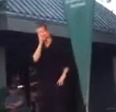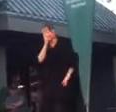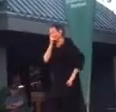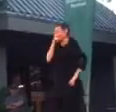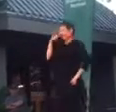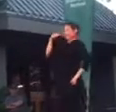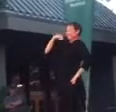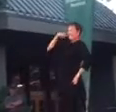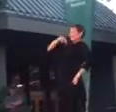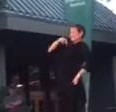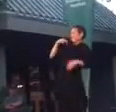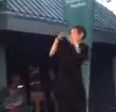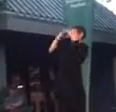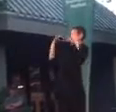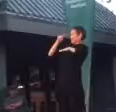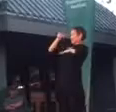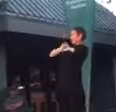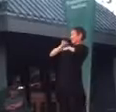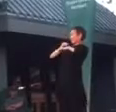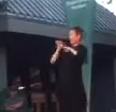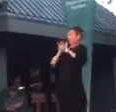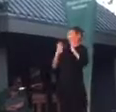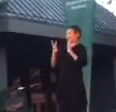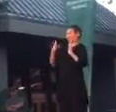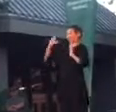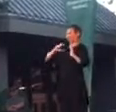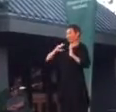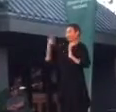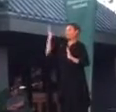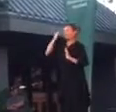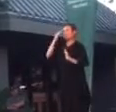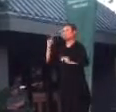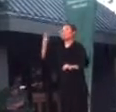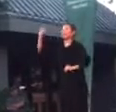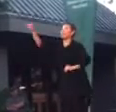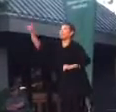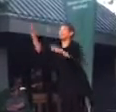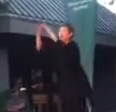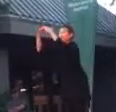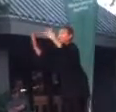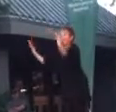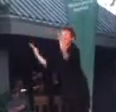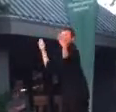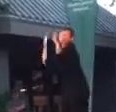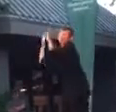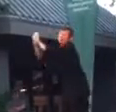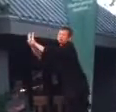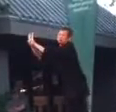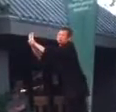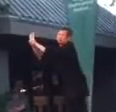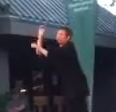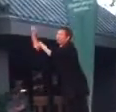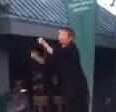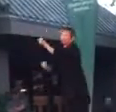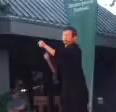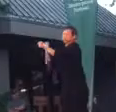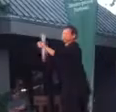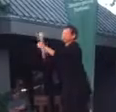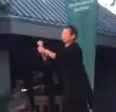Well, I have to tell you that the temple that he was in, they already knew that that other temple had closed. Had